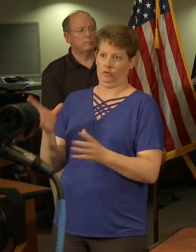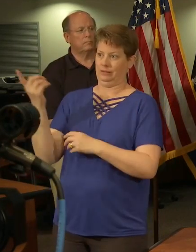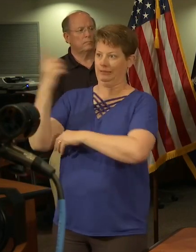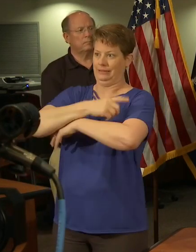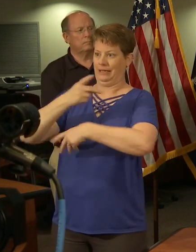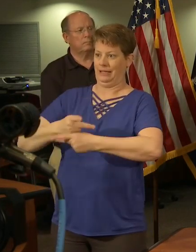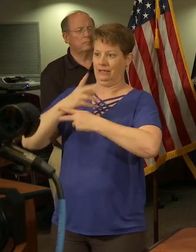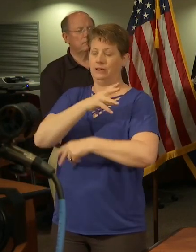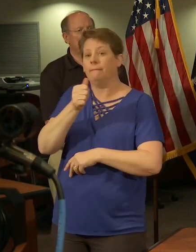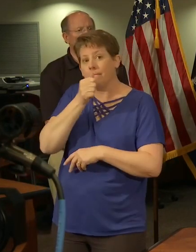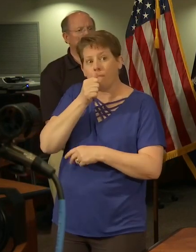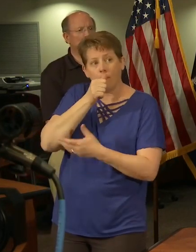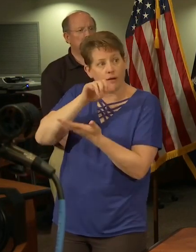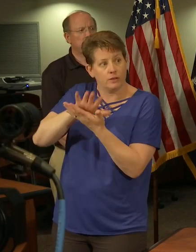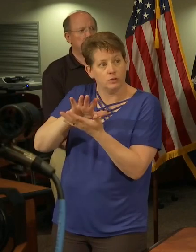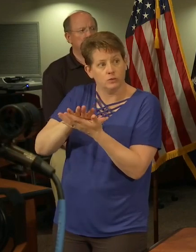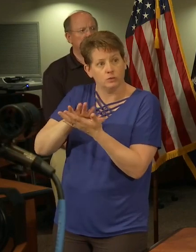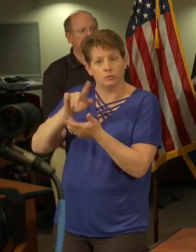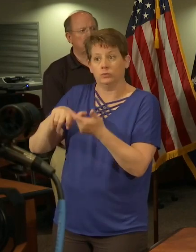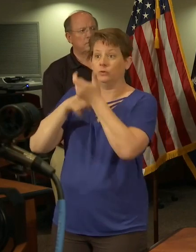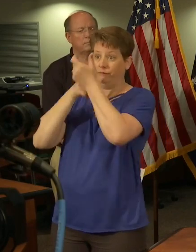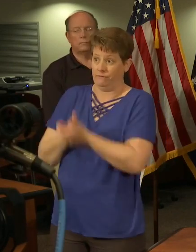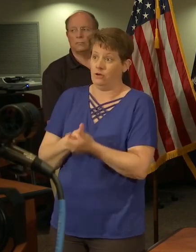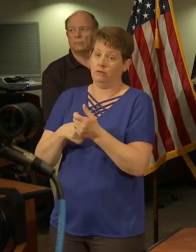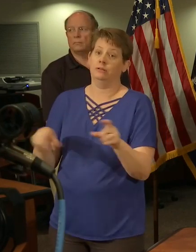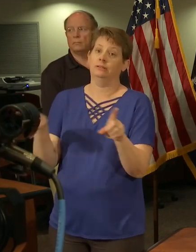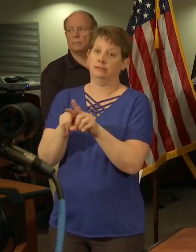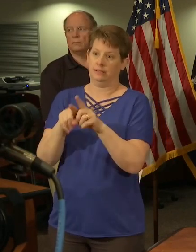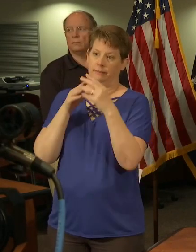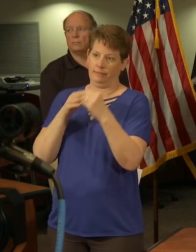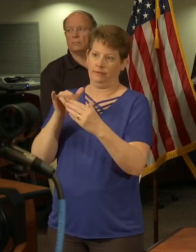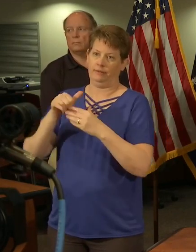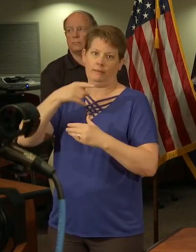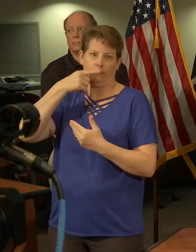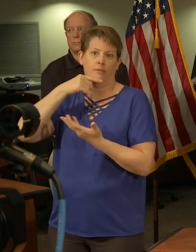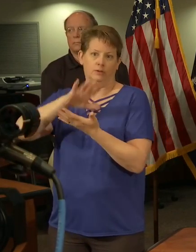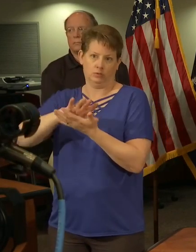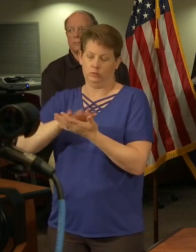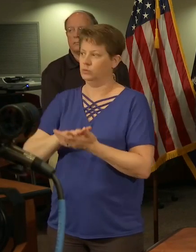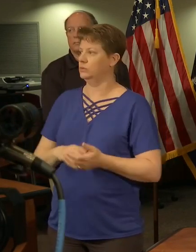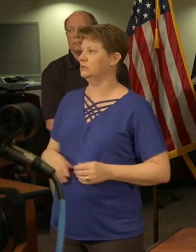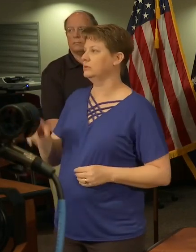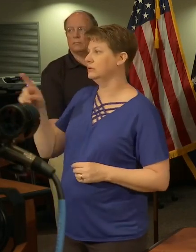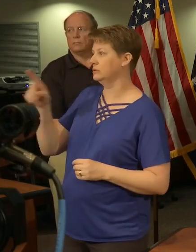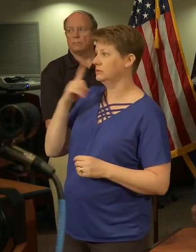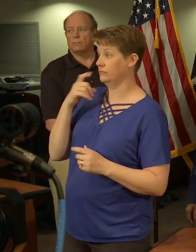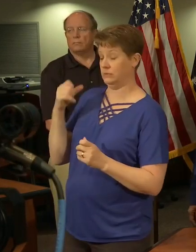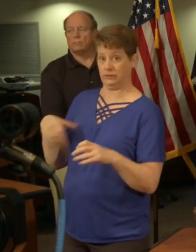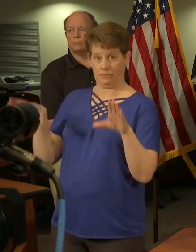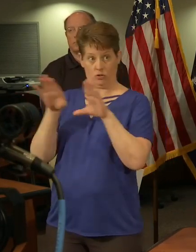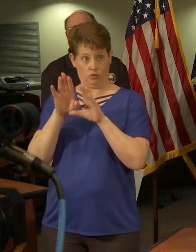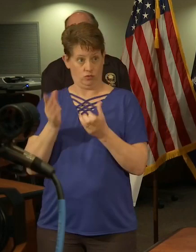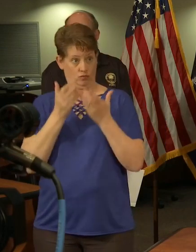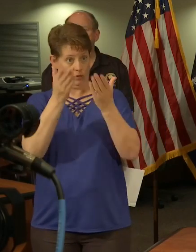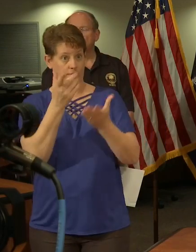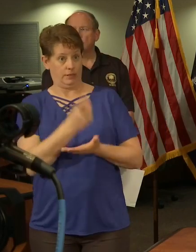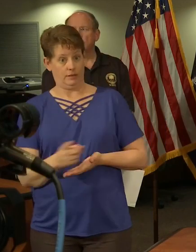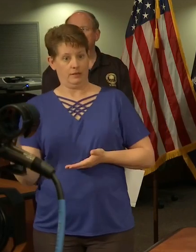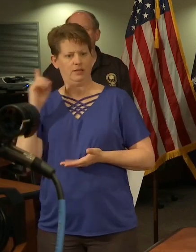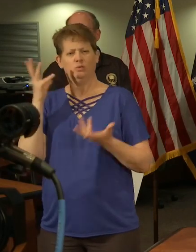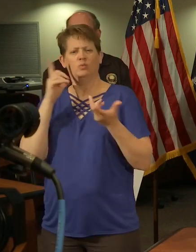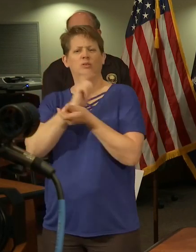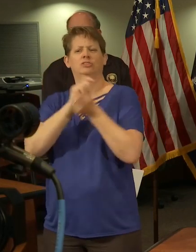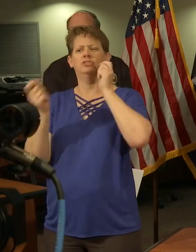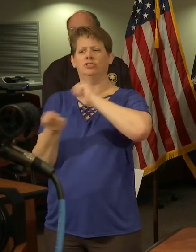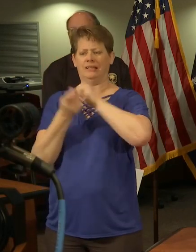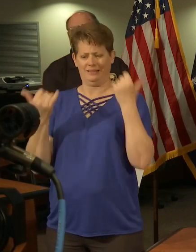daycares and private schools to follow this same lead that the public schools are doing. Since the closures you recommended last week, what's changed to